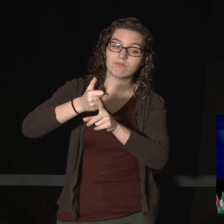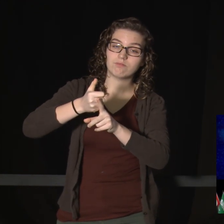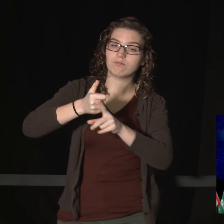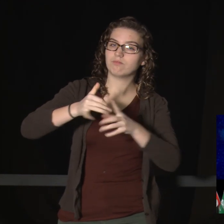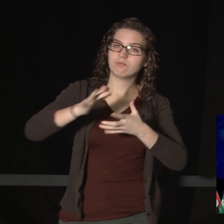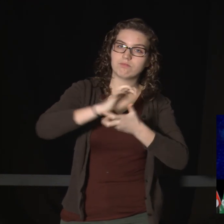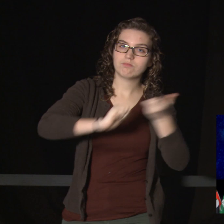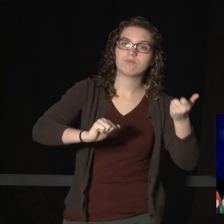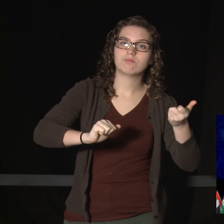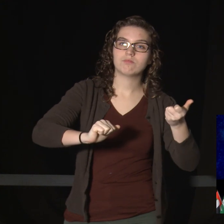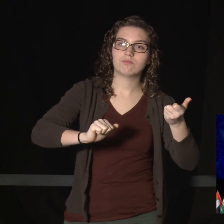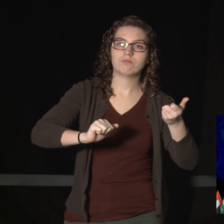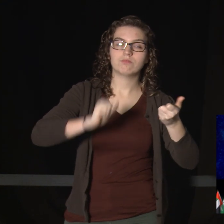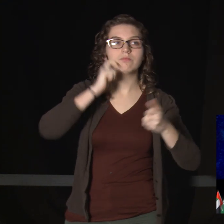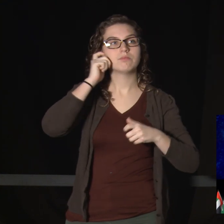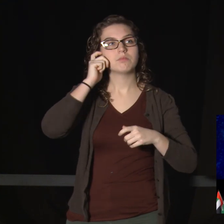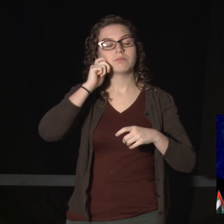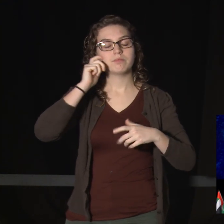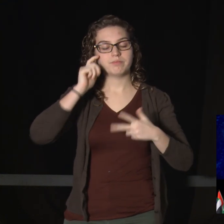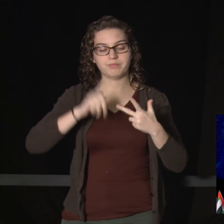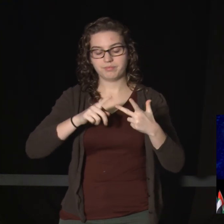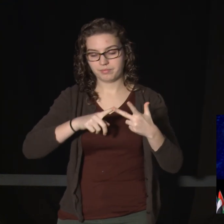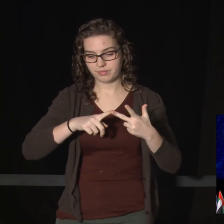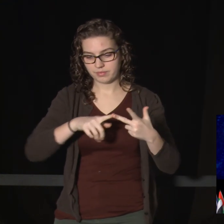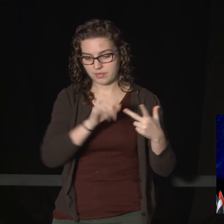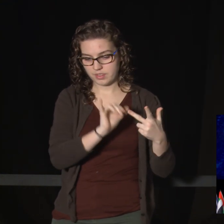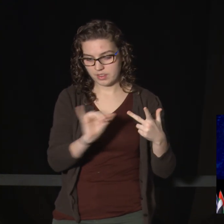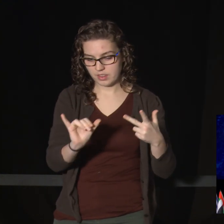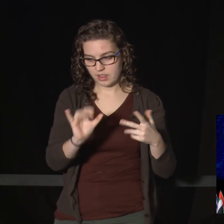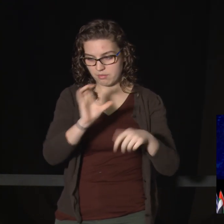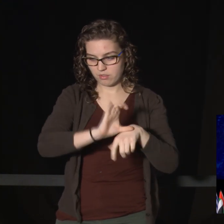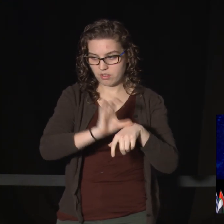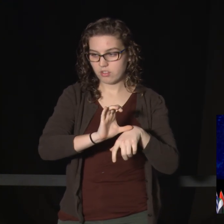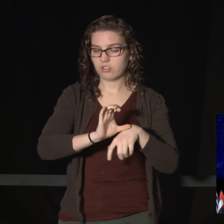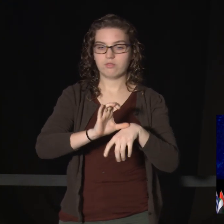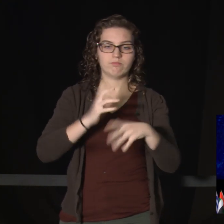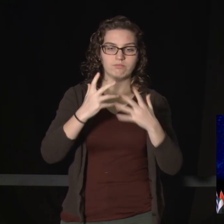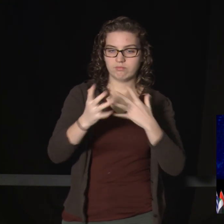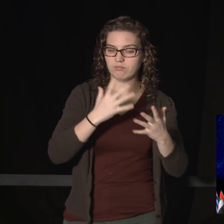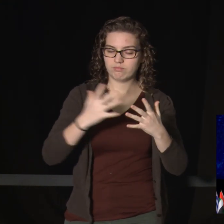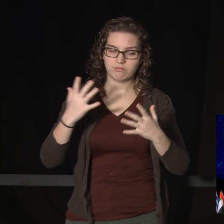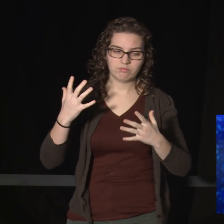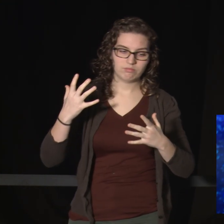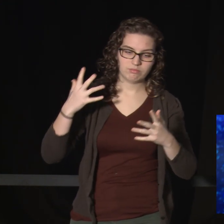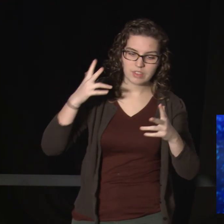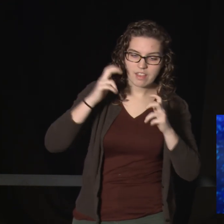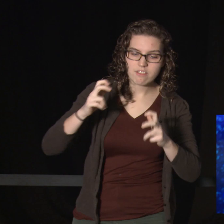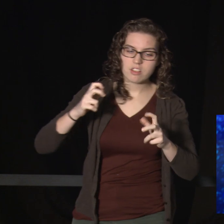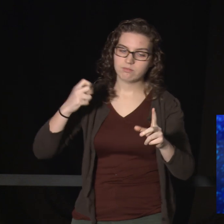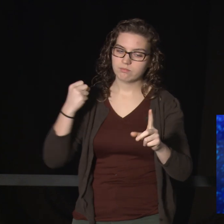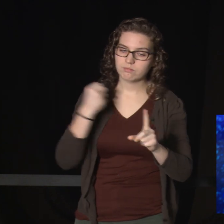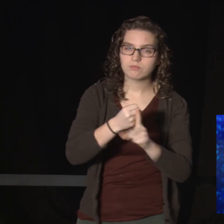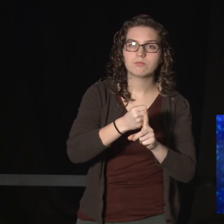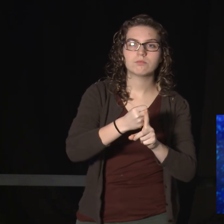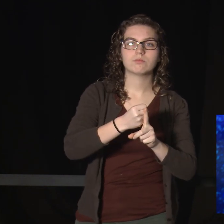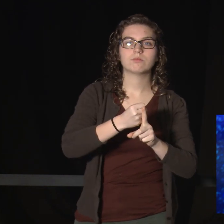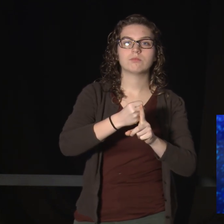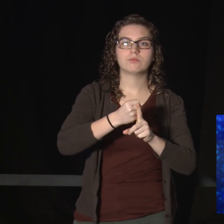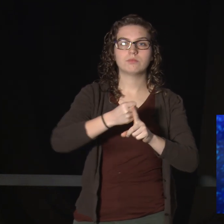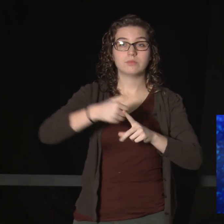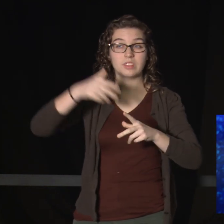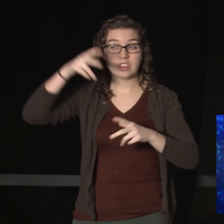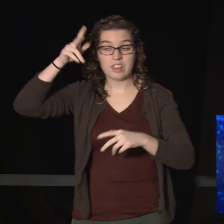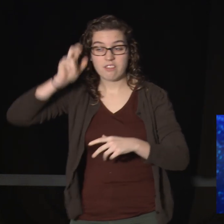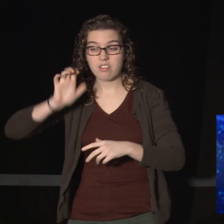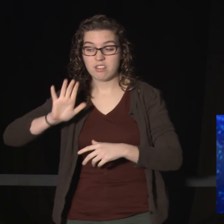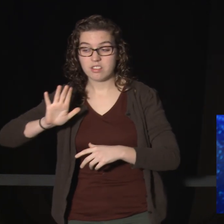Thirdly, that that same church, notwithstanding the uttermost attacks of evil, with all of the devil's